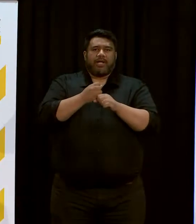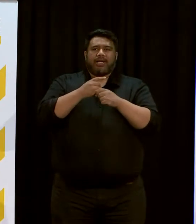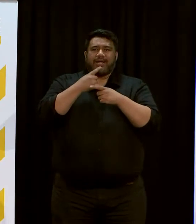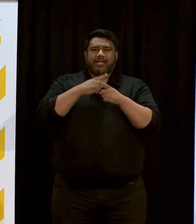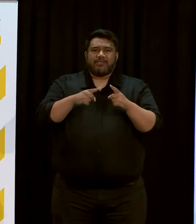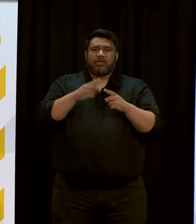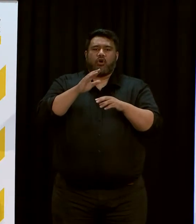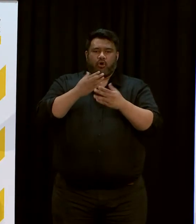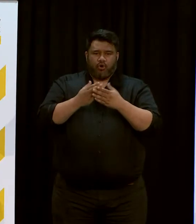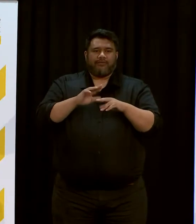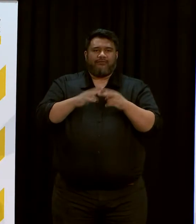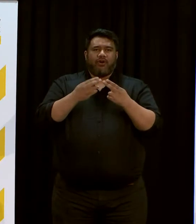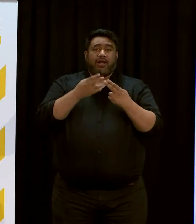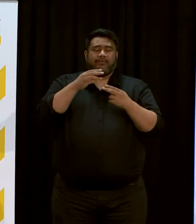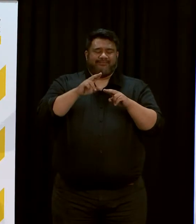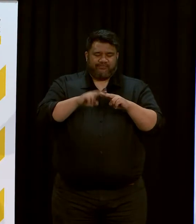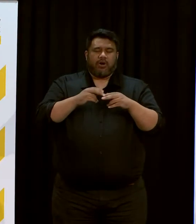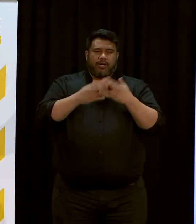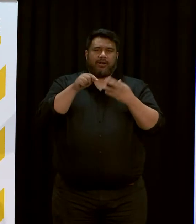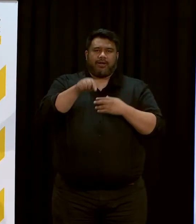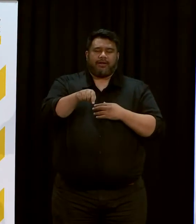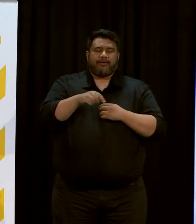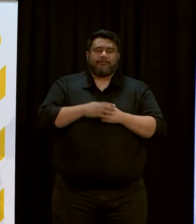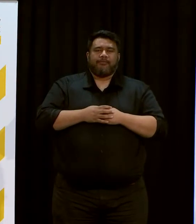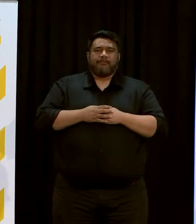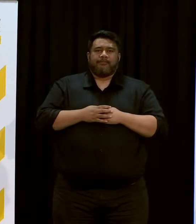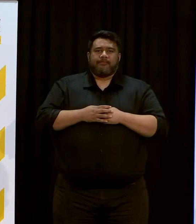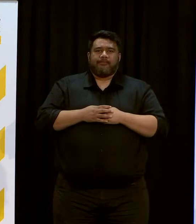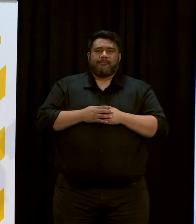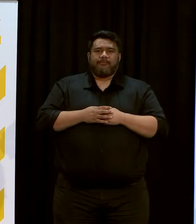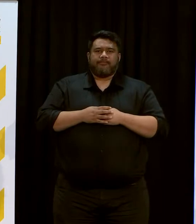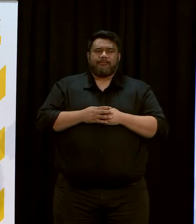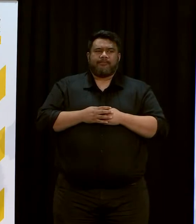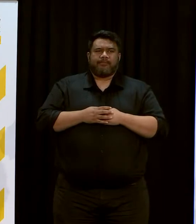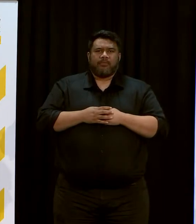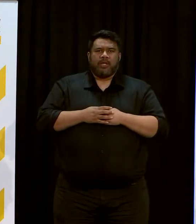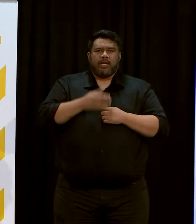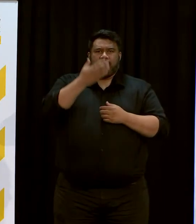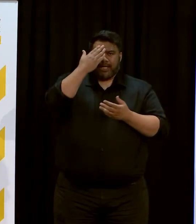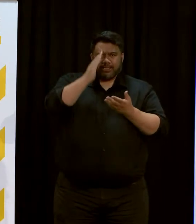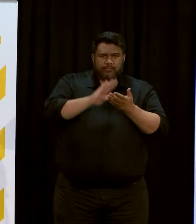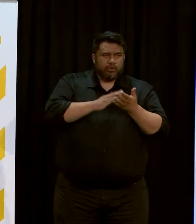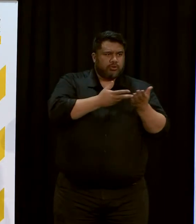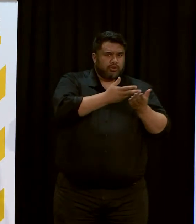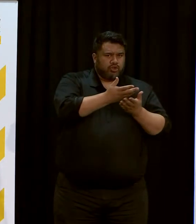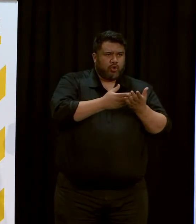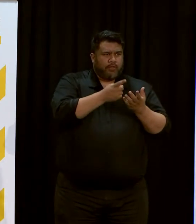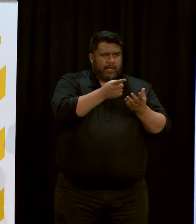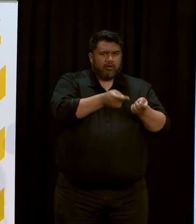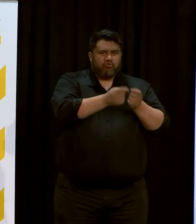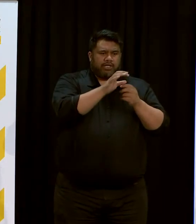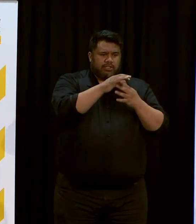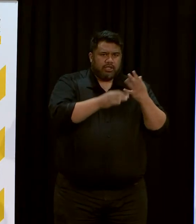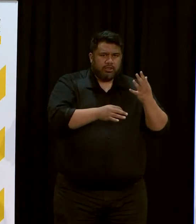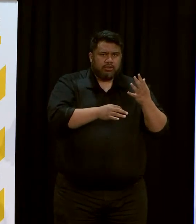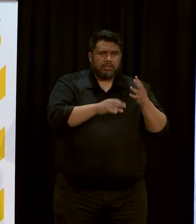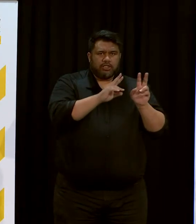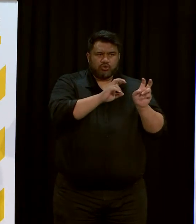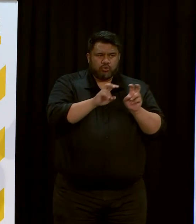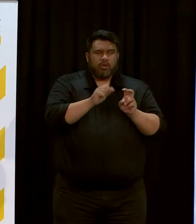only fair, though, that we acknowledge, given issues that are being raised by some of the experts that we're consulting with, that we have, and